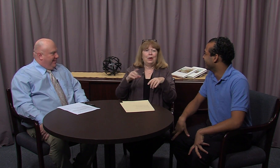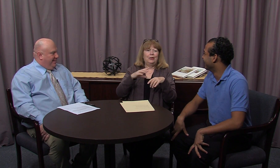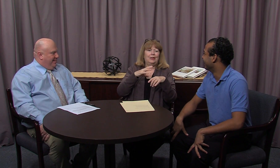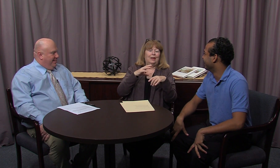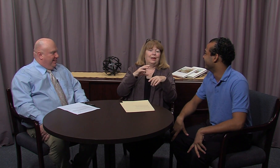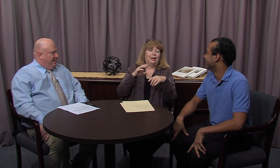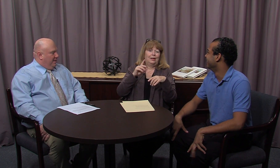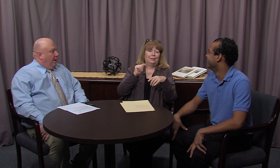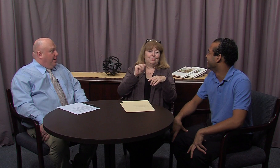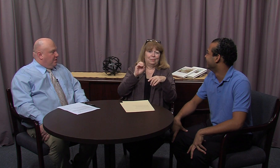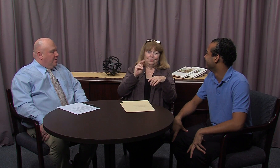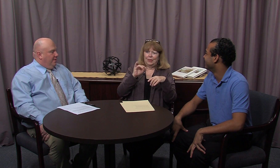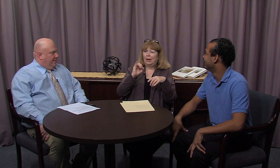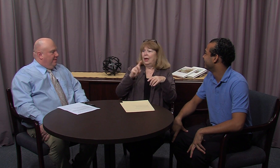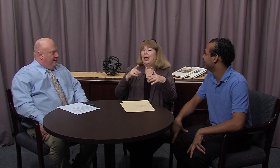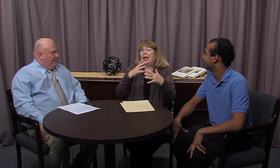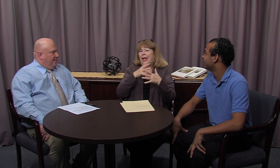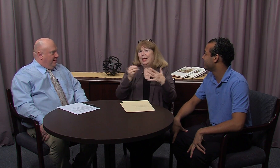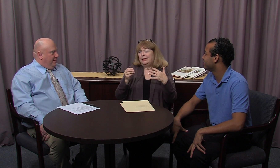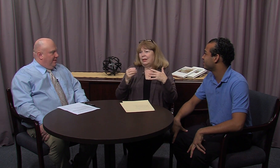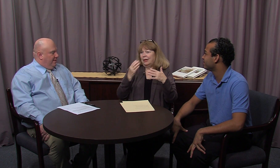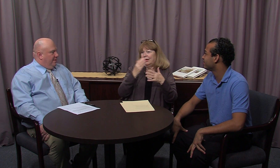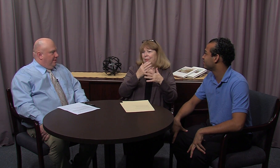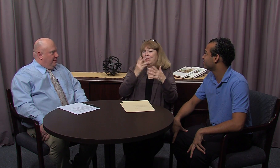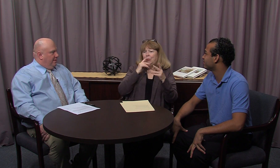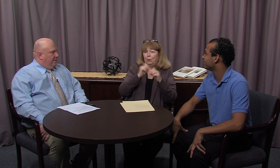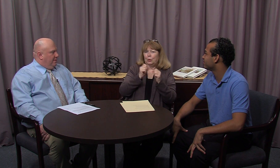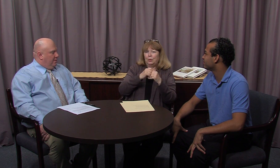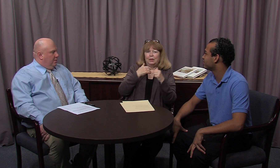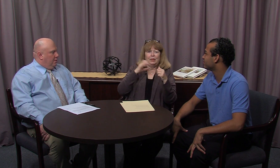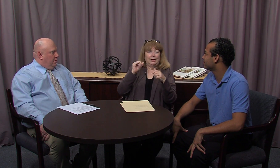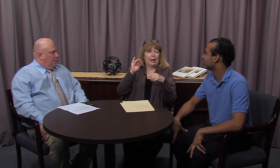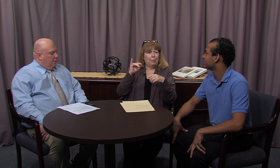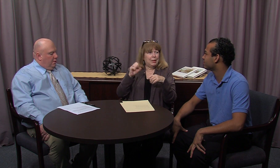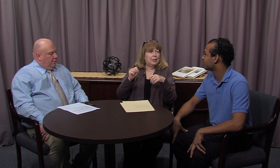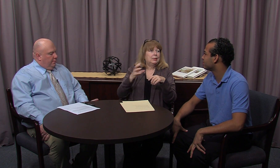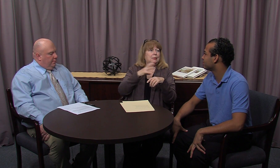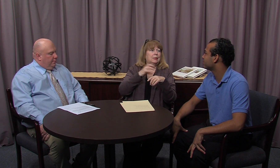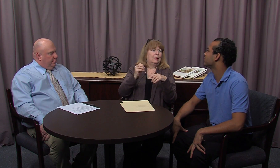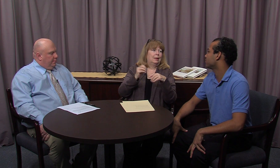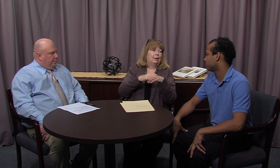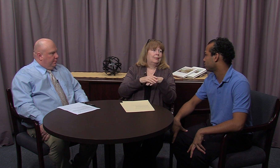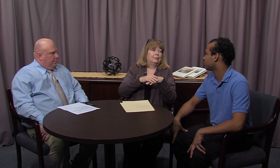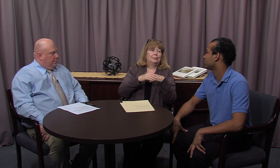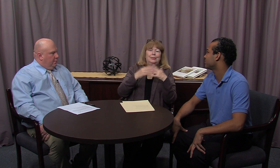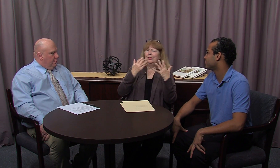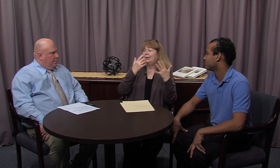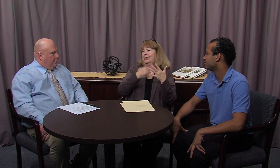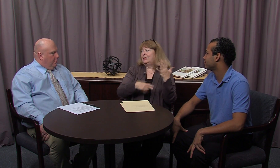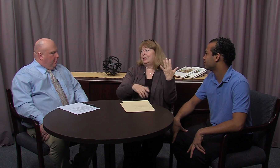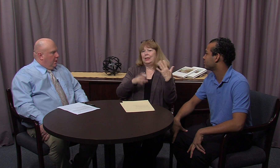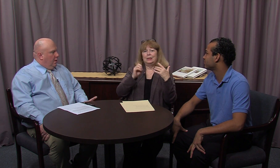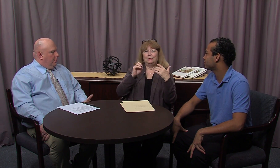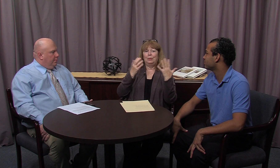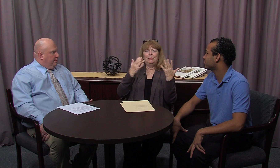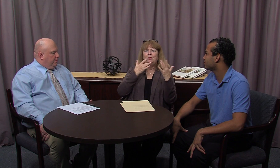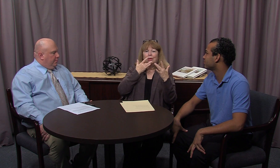Award. Nice. And people who've worked with it have gotten Emmys, and you know, we've been very,